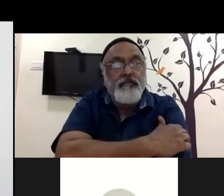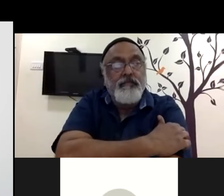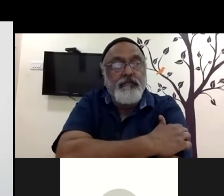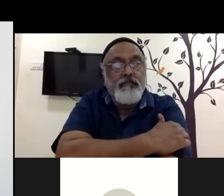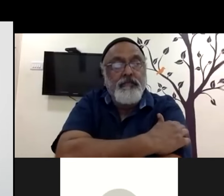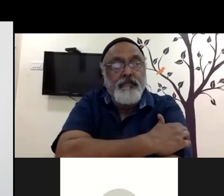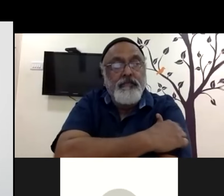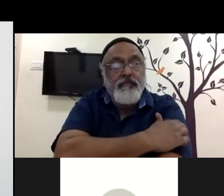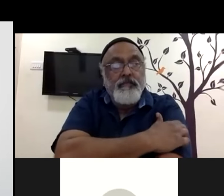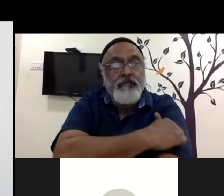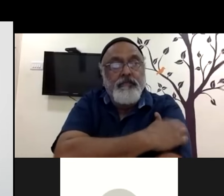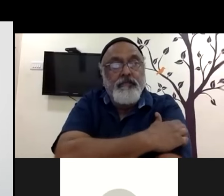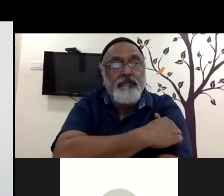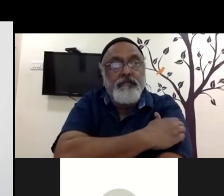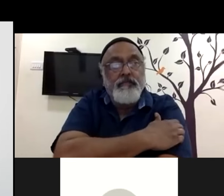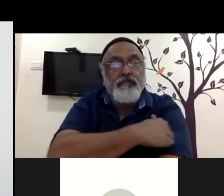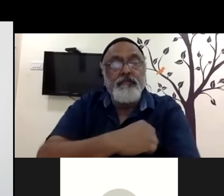ask them now.